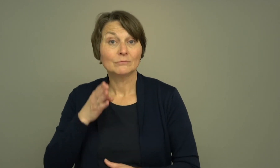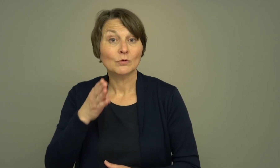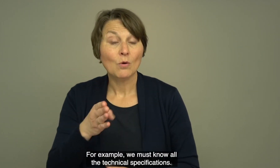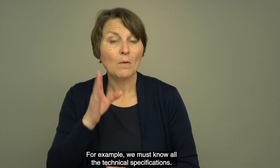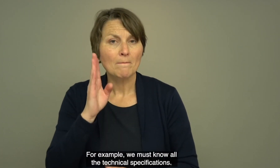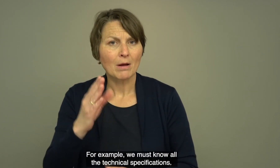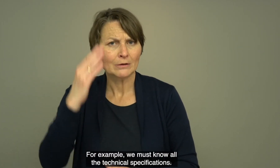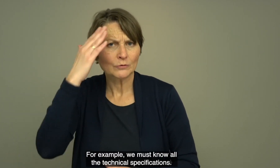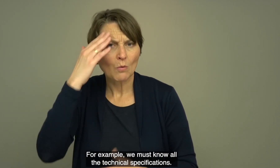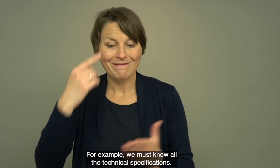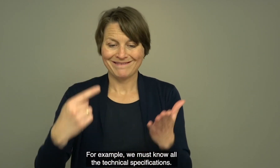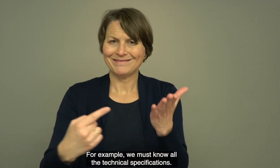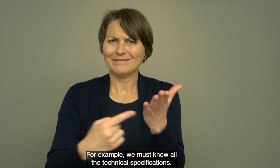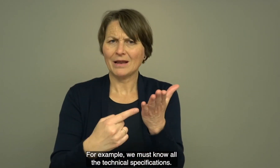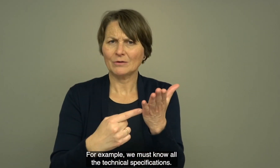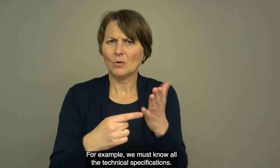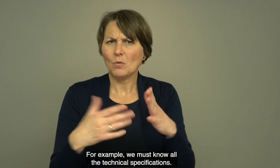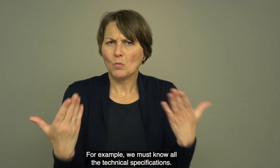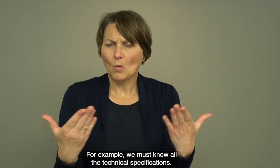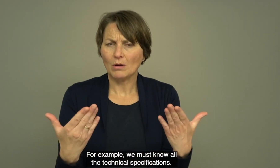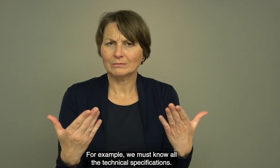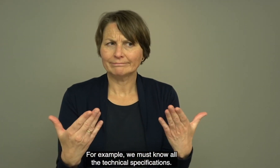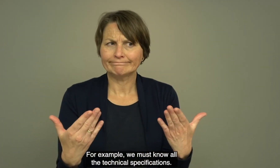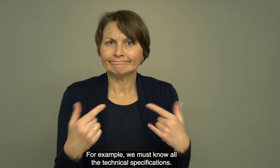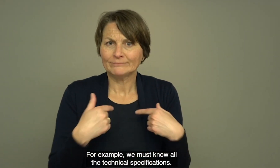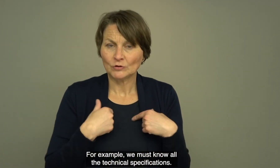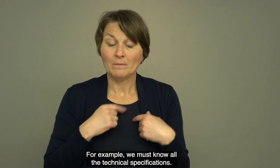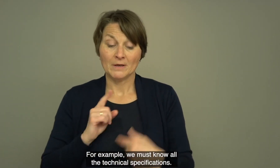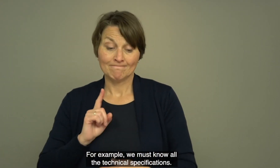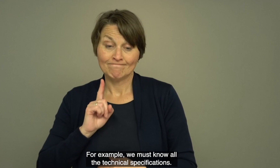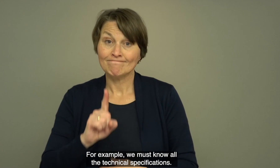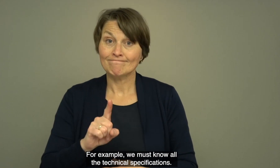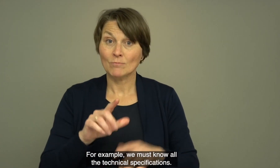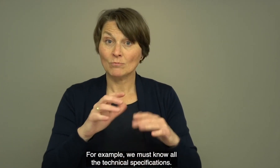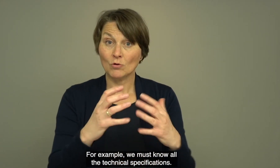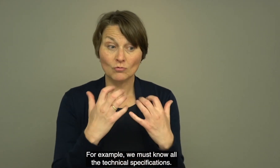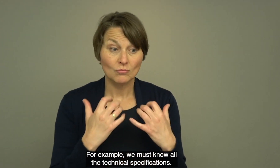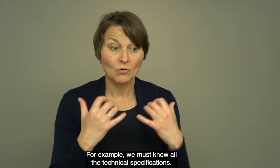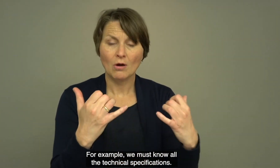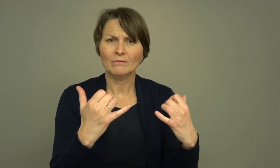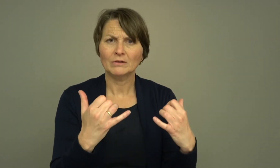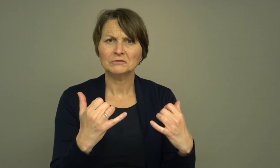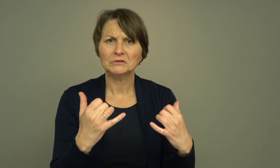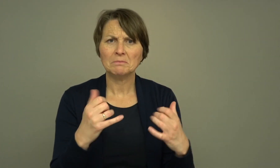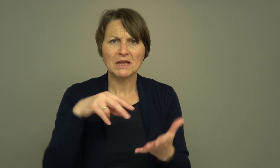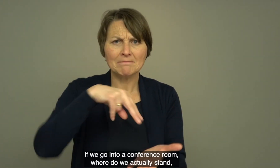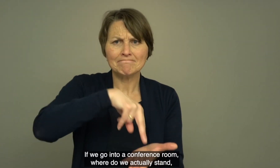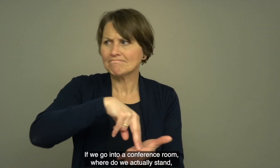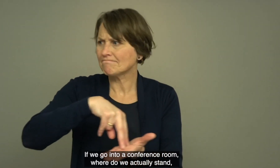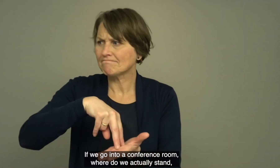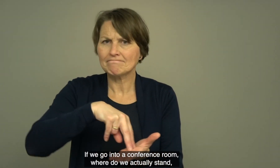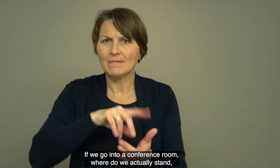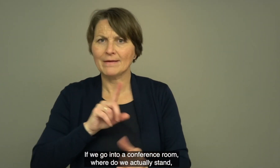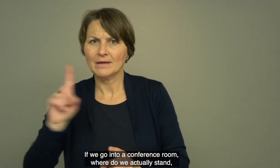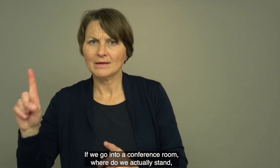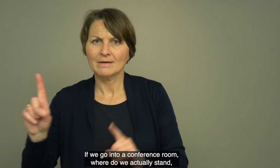For example, we must know all the technical specifications. If we go into a conference